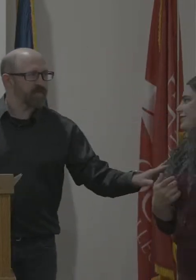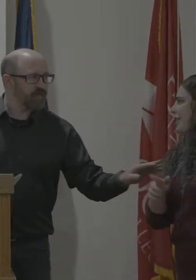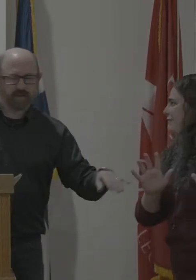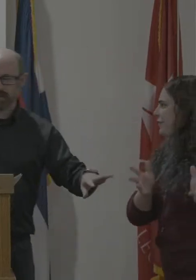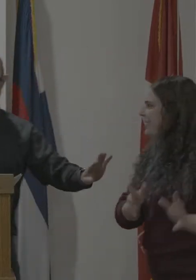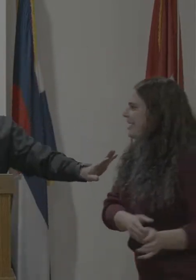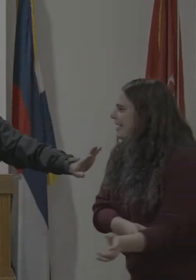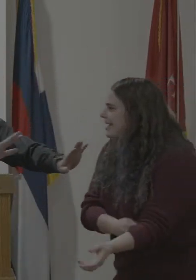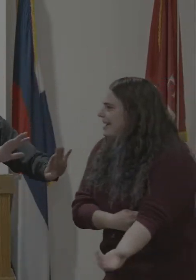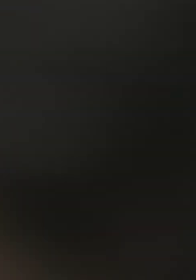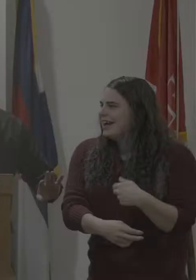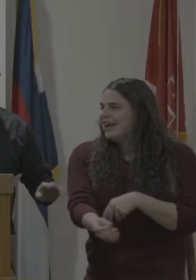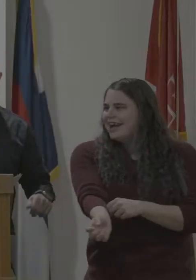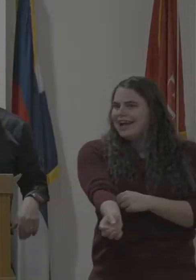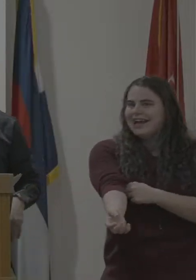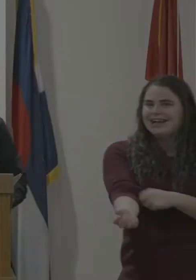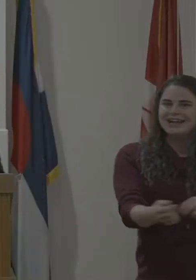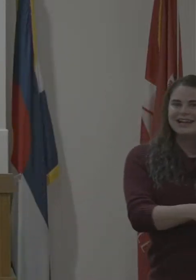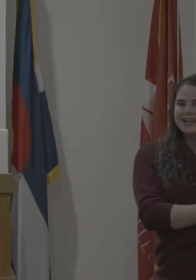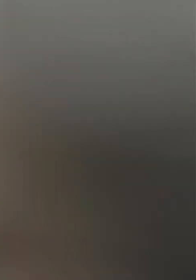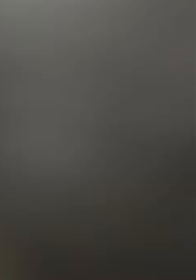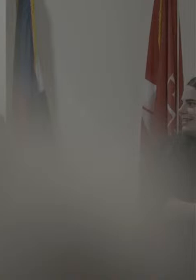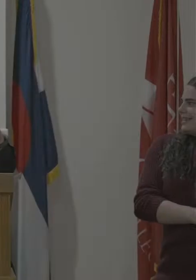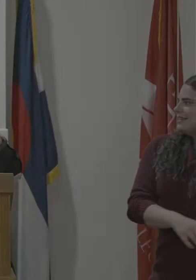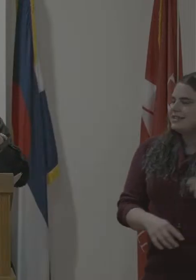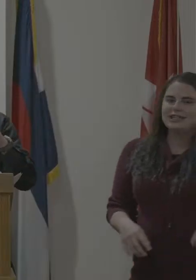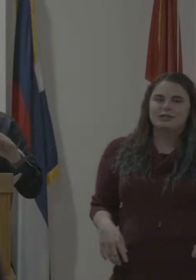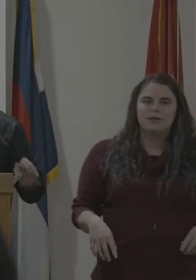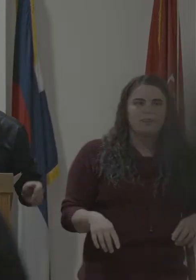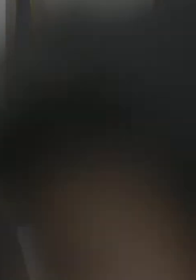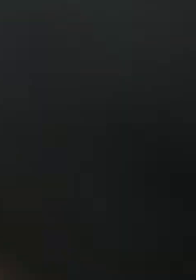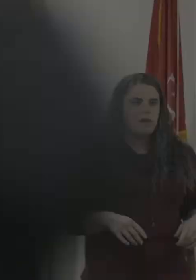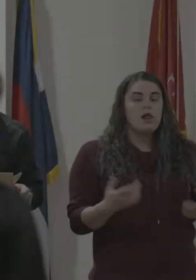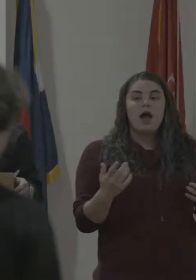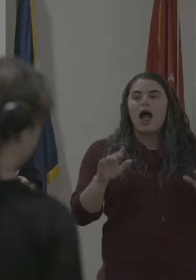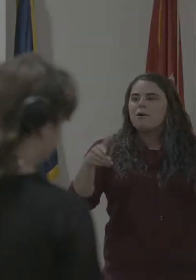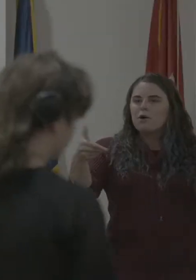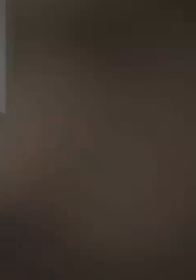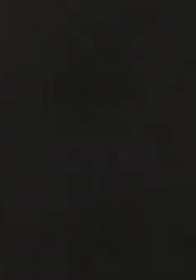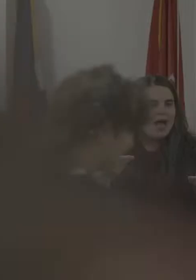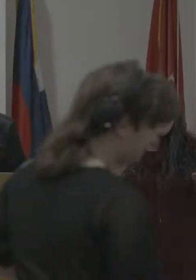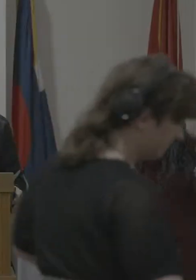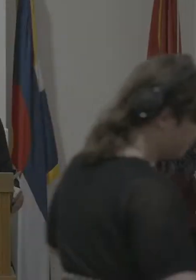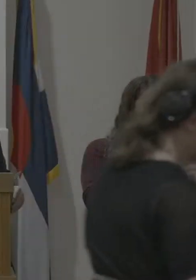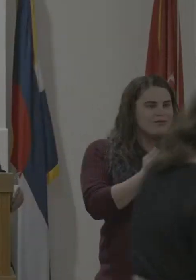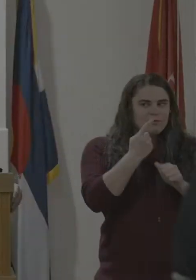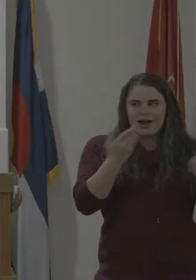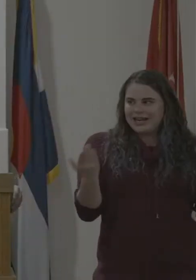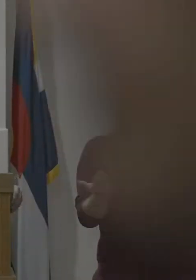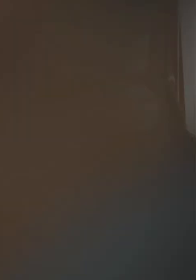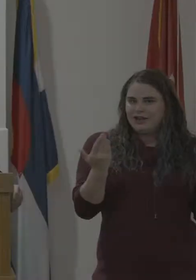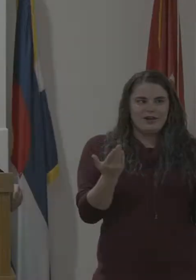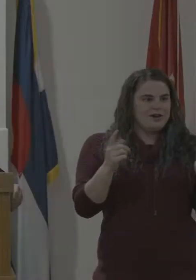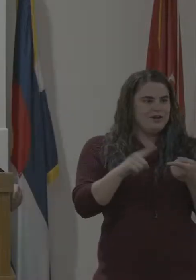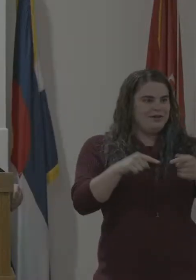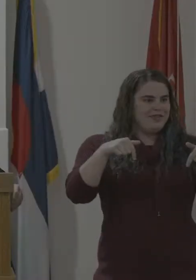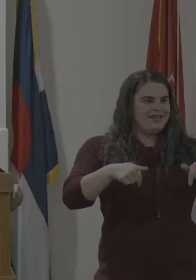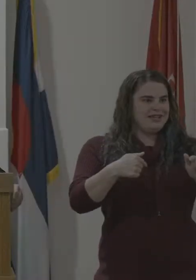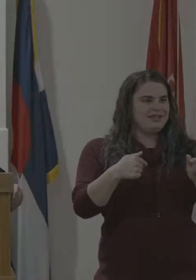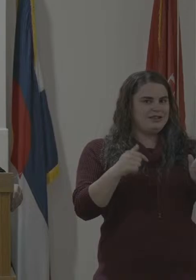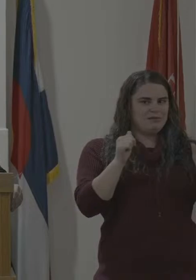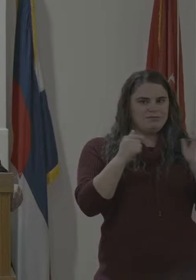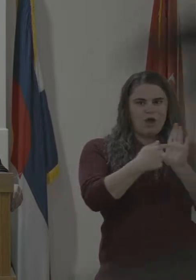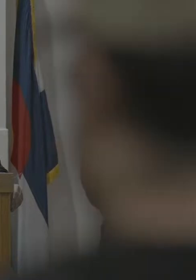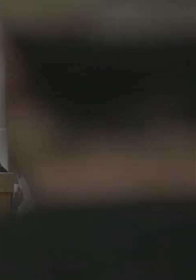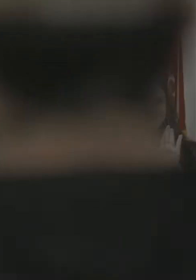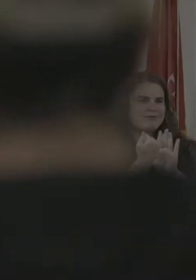Okay, perfect. You're good. Yeah, you're good. Well, I want to welcome everyone here to the VAMA Graduate Showcase and also